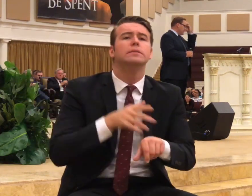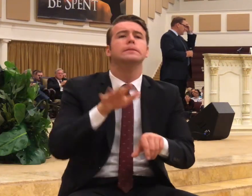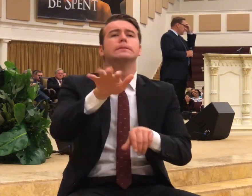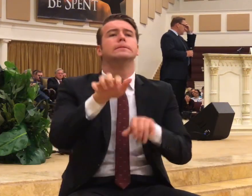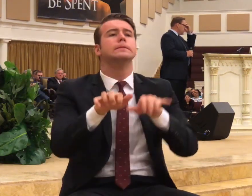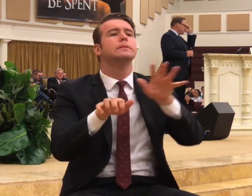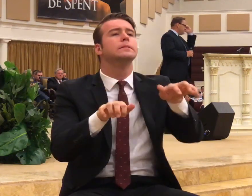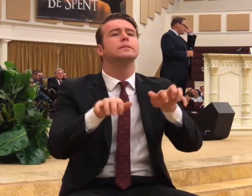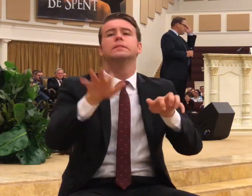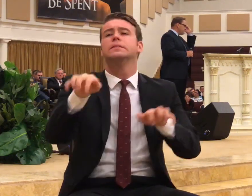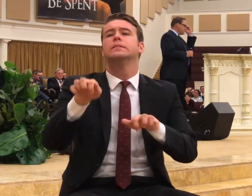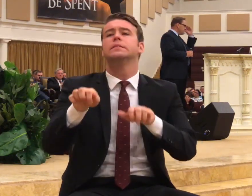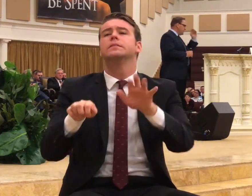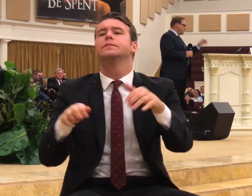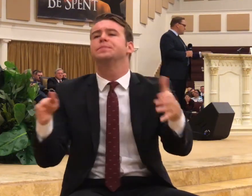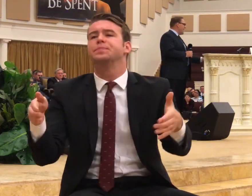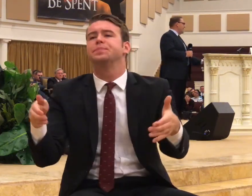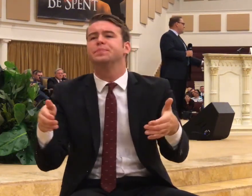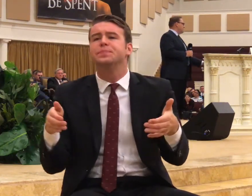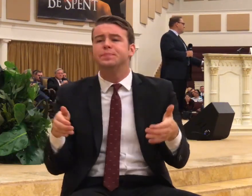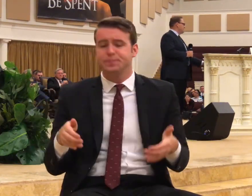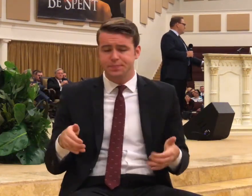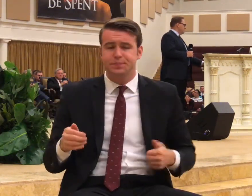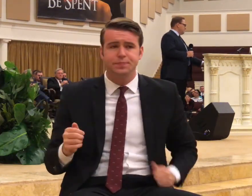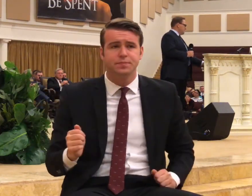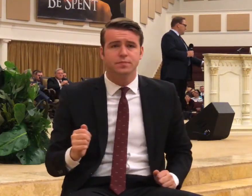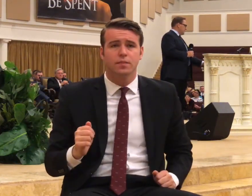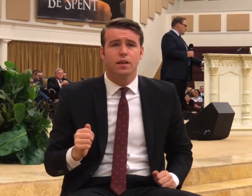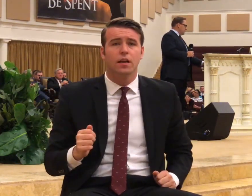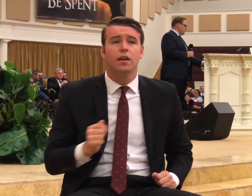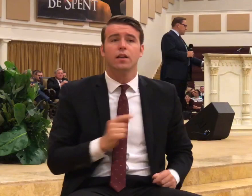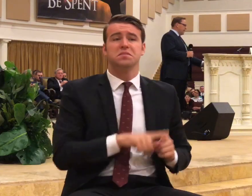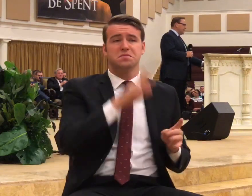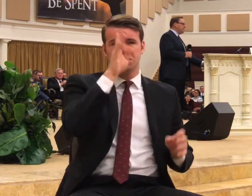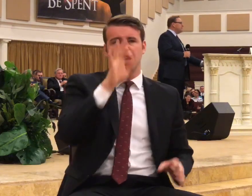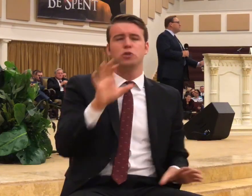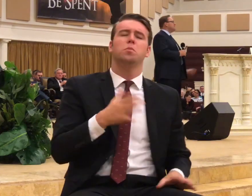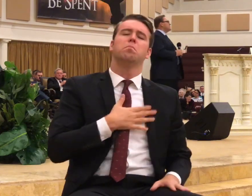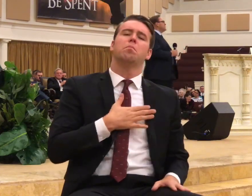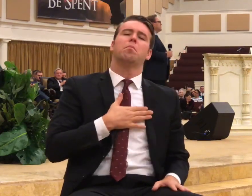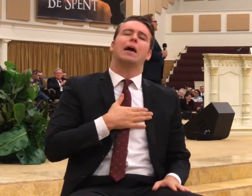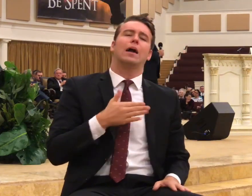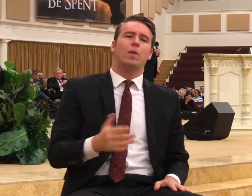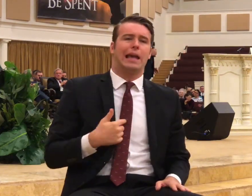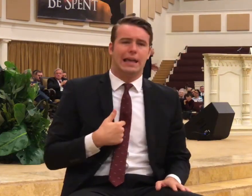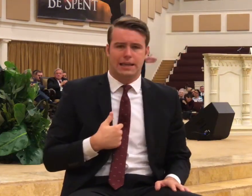that. He decided to do it his way.